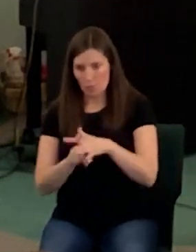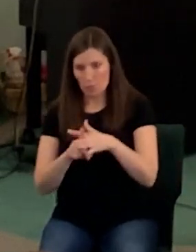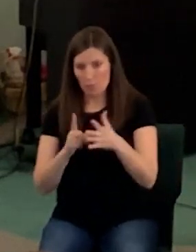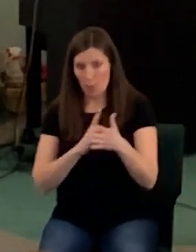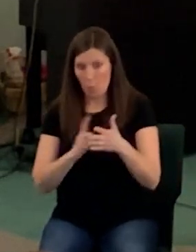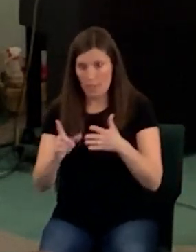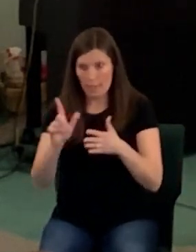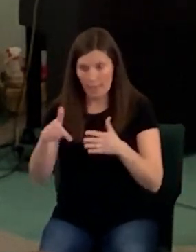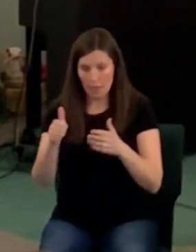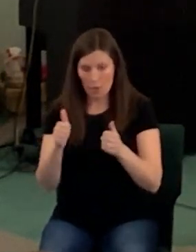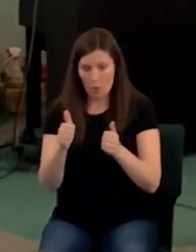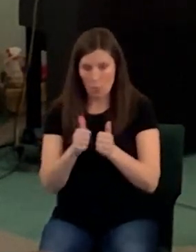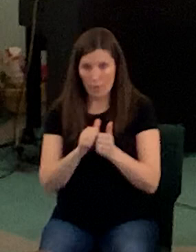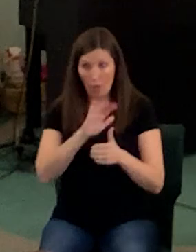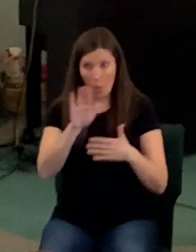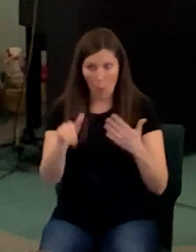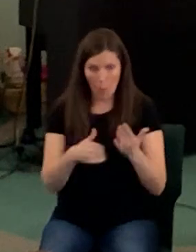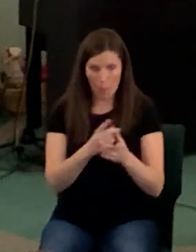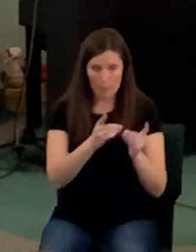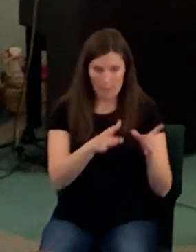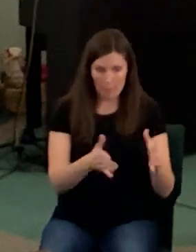disciples with Thomas present.